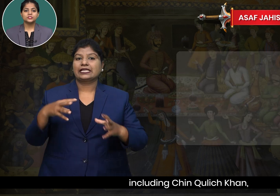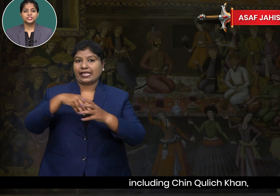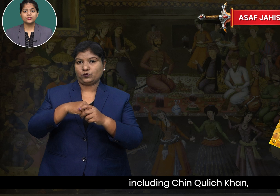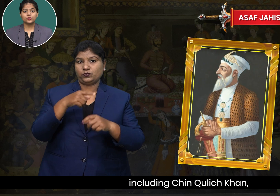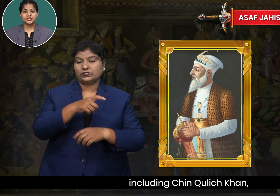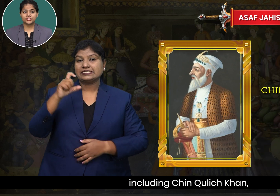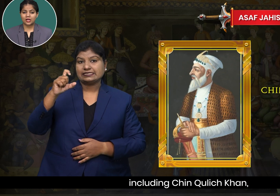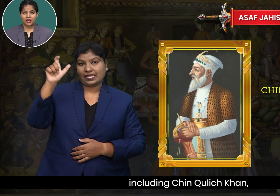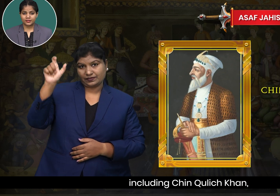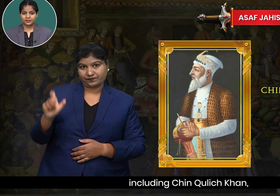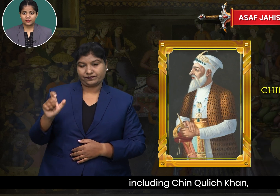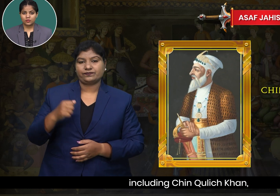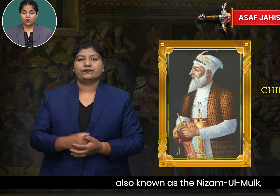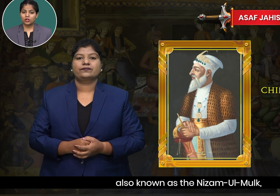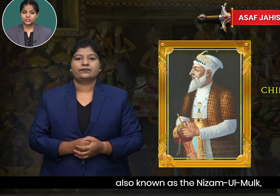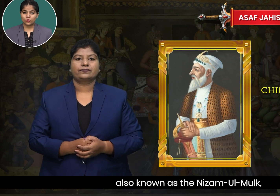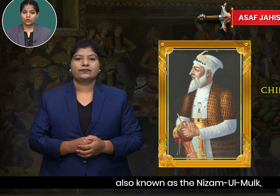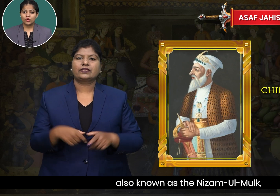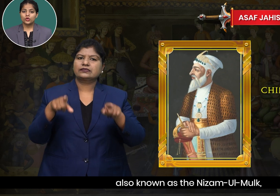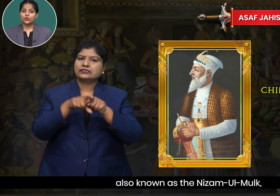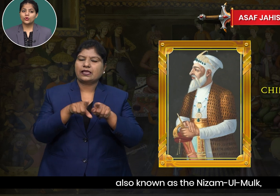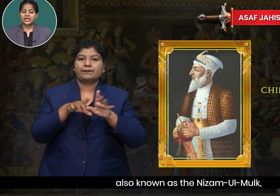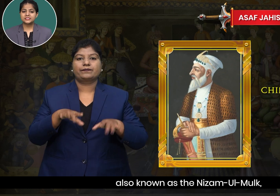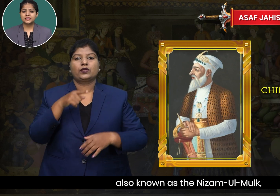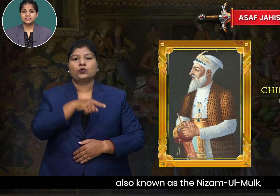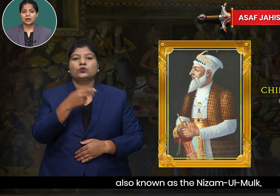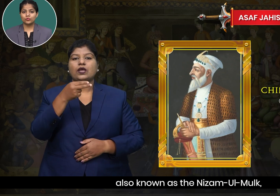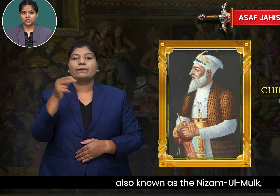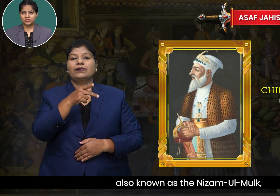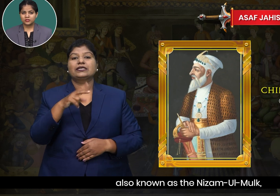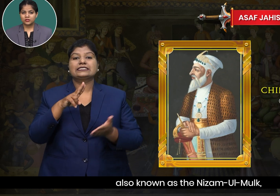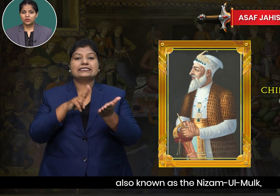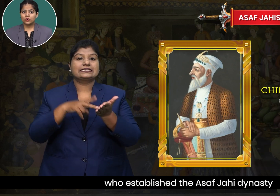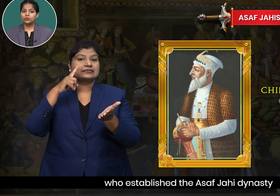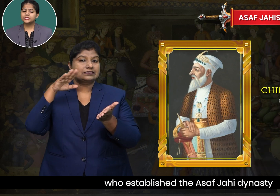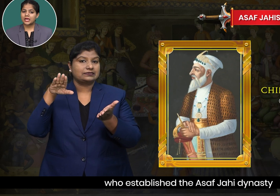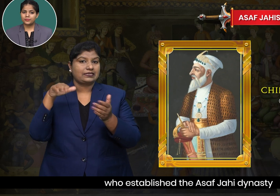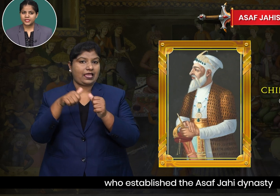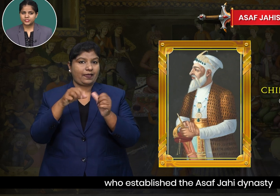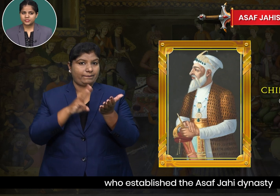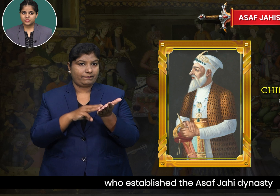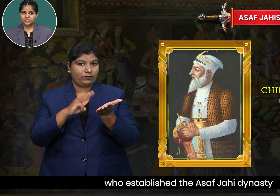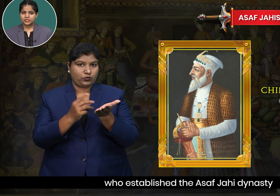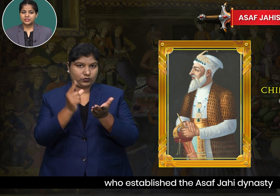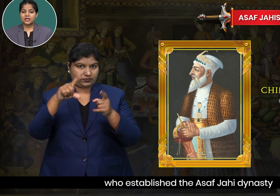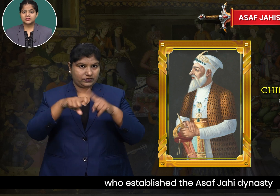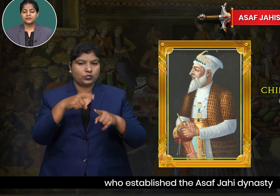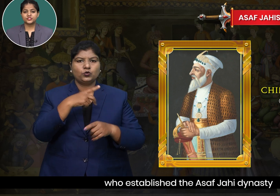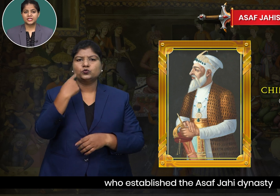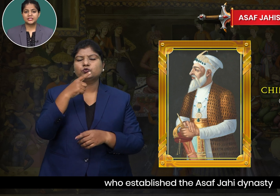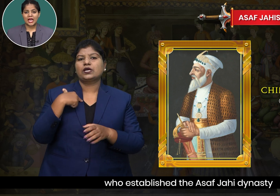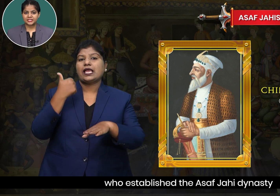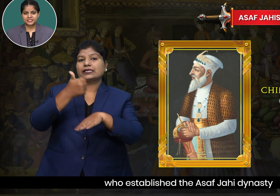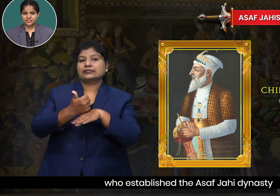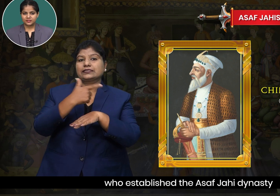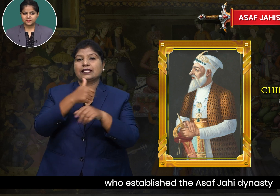including Chin Kulij Khan, also known as the Nizam-ul-Mulk, who established the Asaf